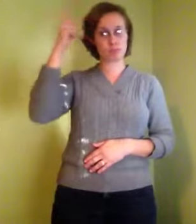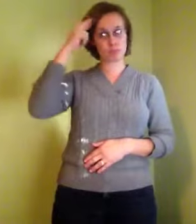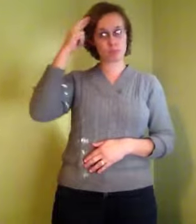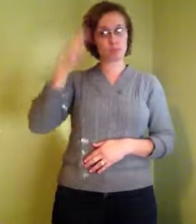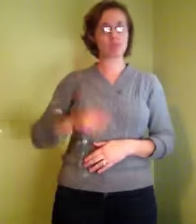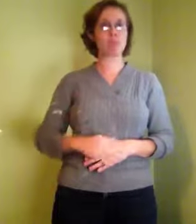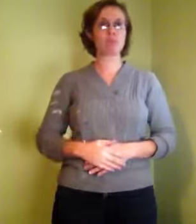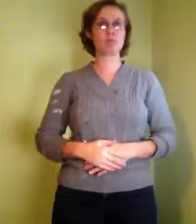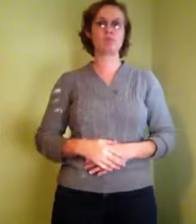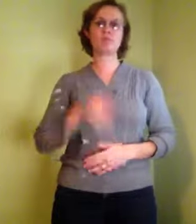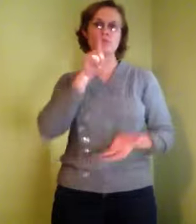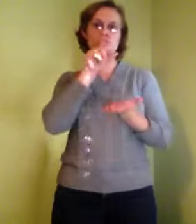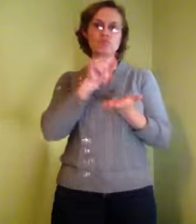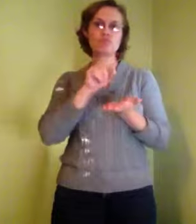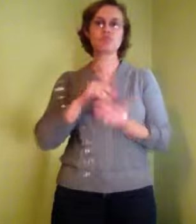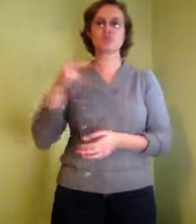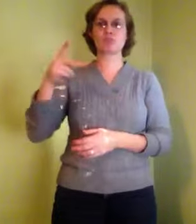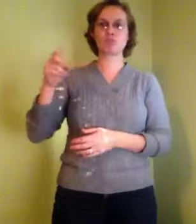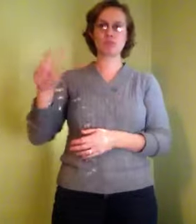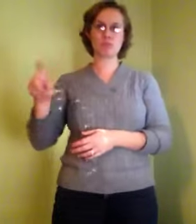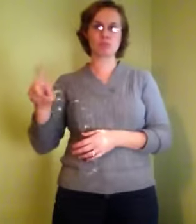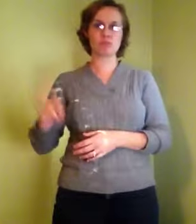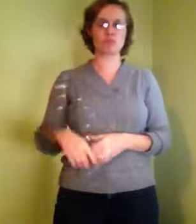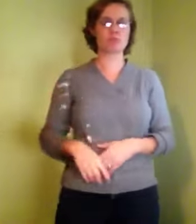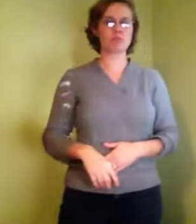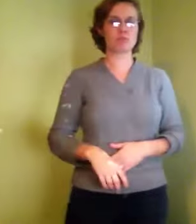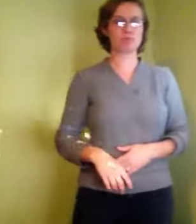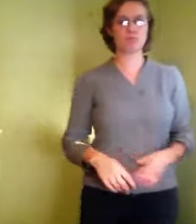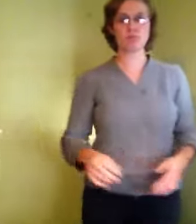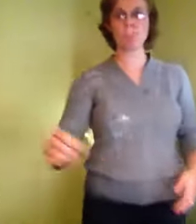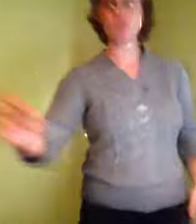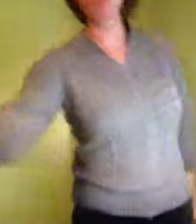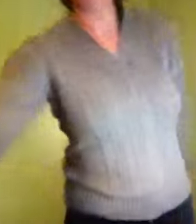Chicken Pox, This is the end of the list.